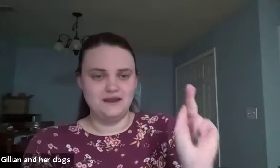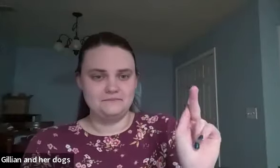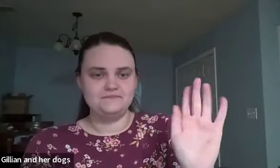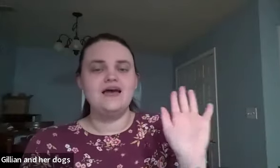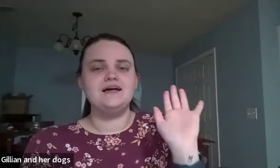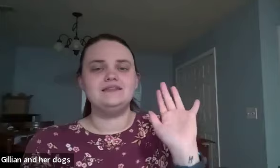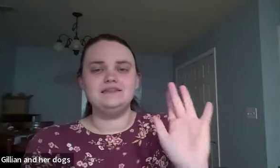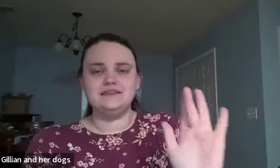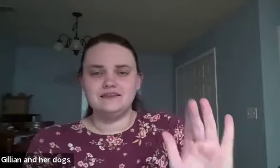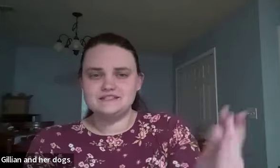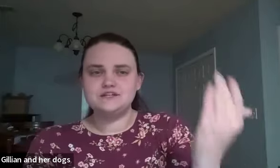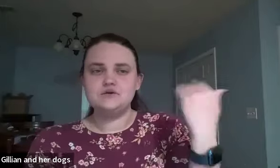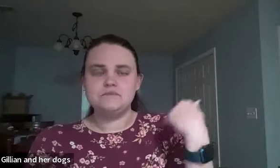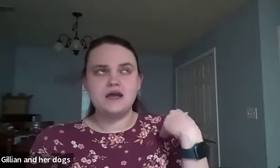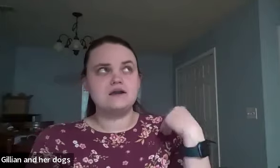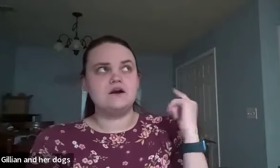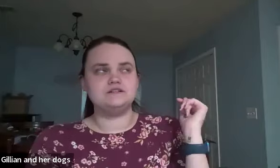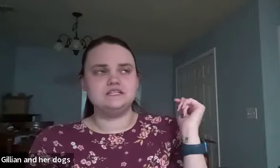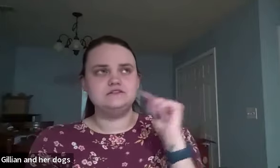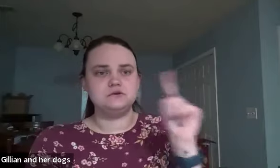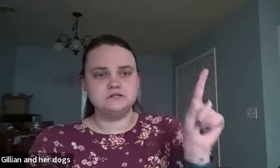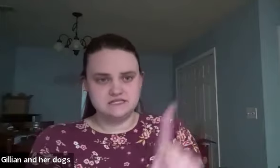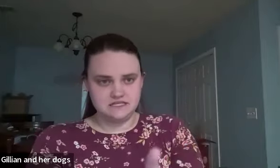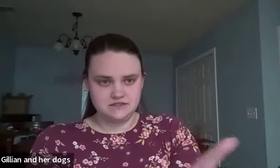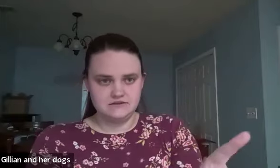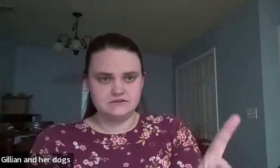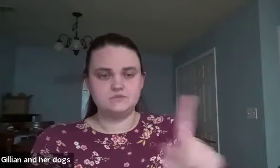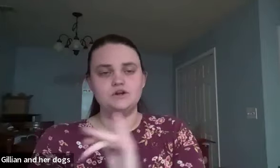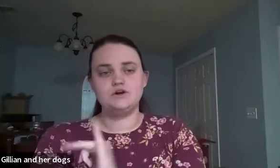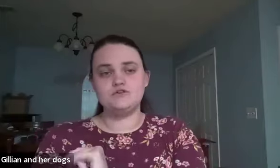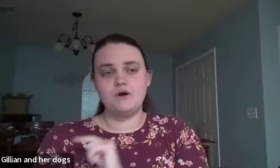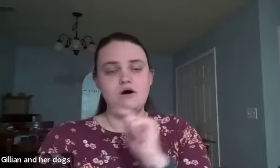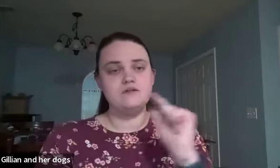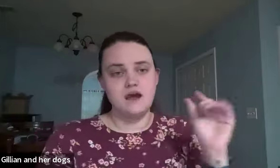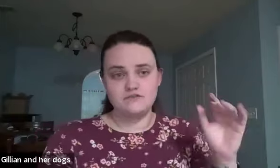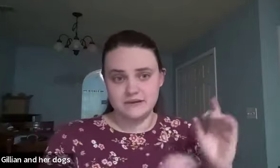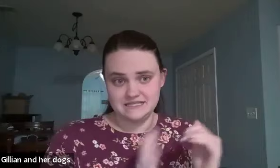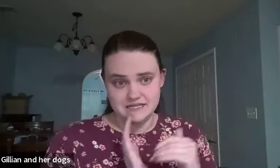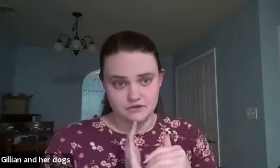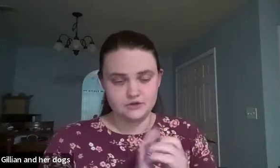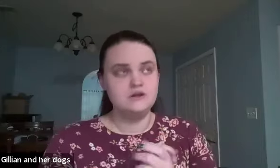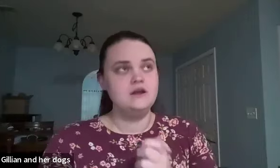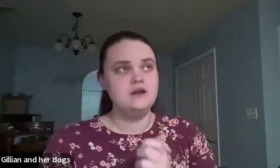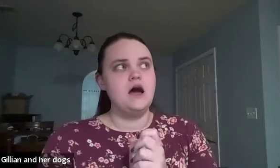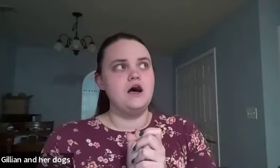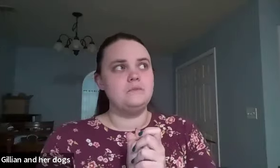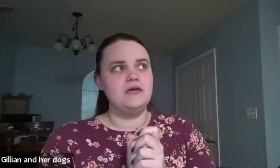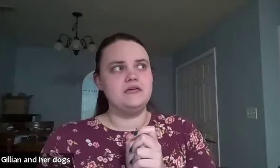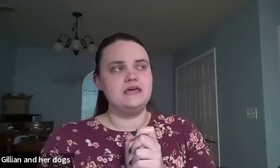Okay, let's go back our T through our Z. Then we're going to go through all the alphabet together. And